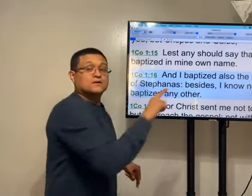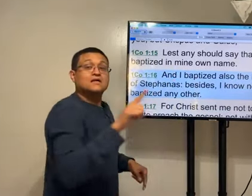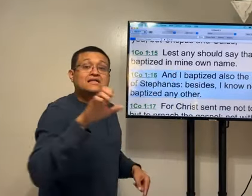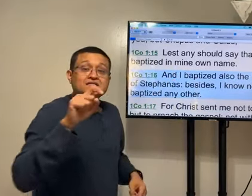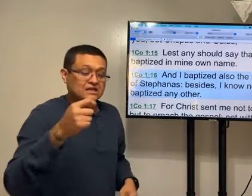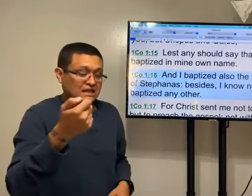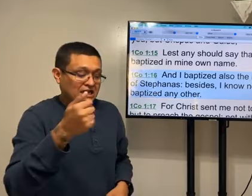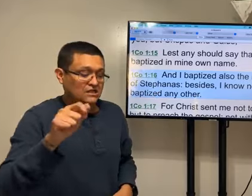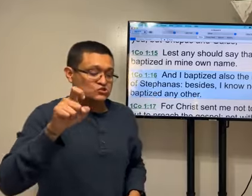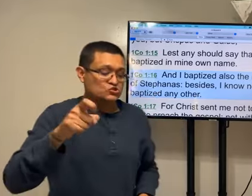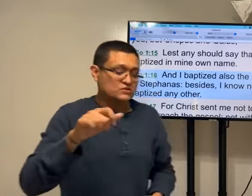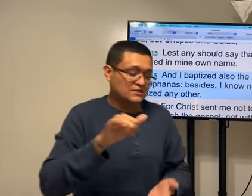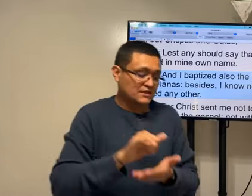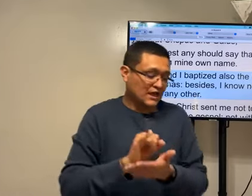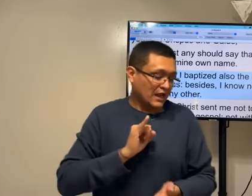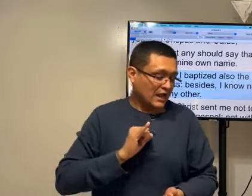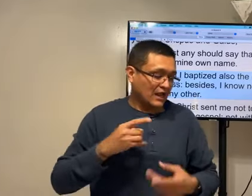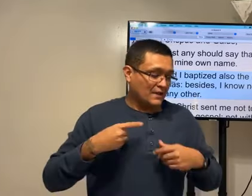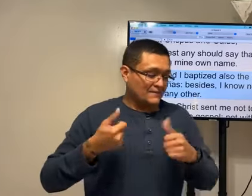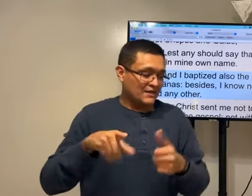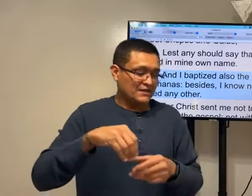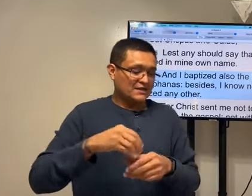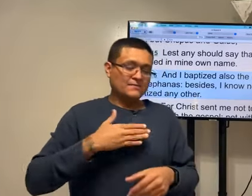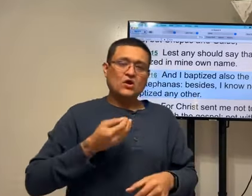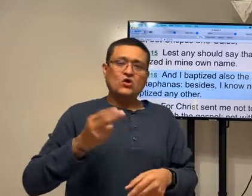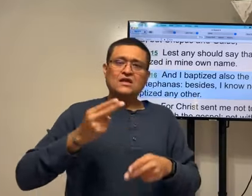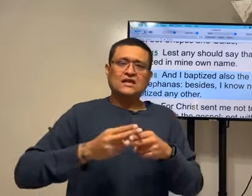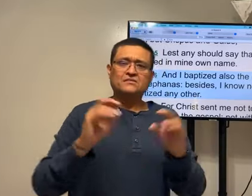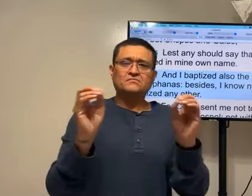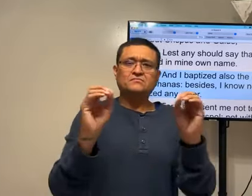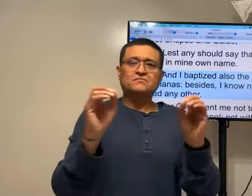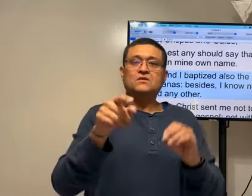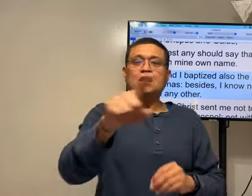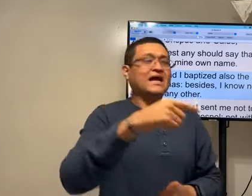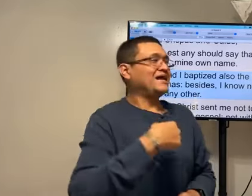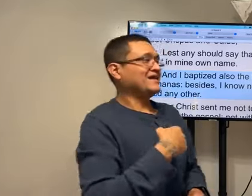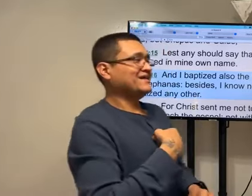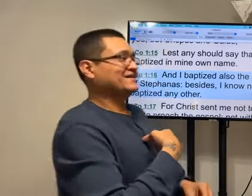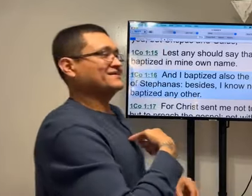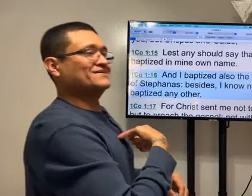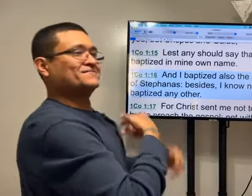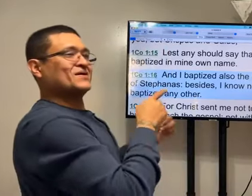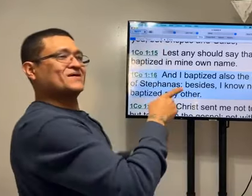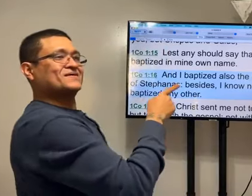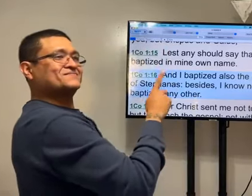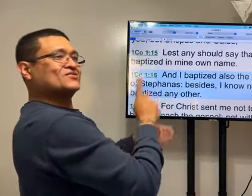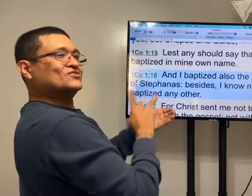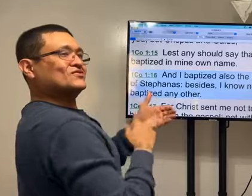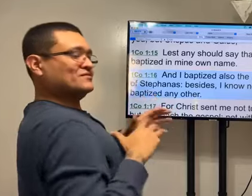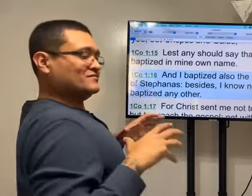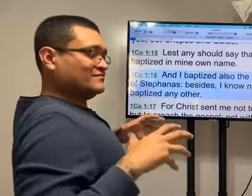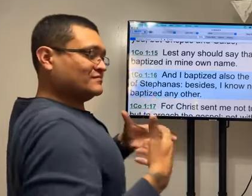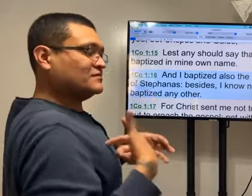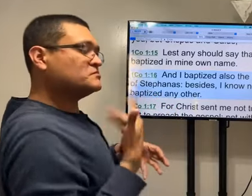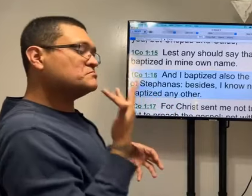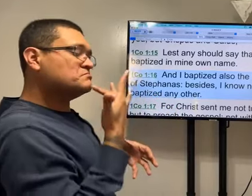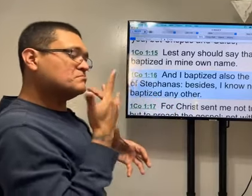men. Lest any should say that I had baptized in my own name.